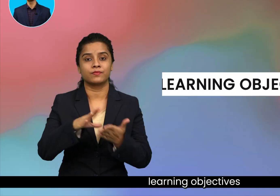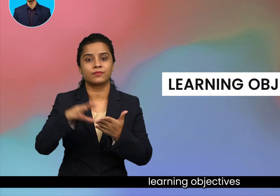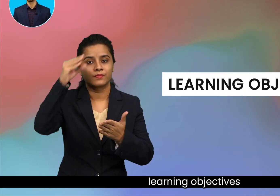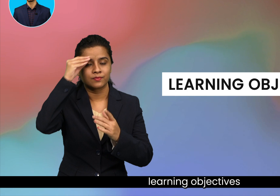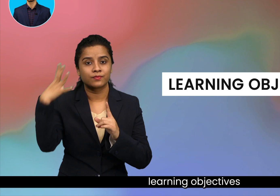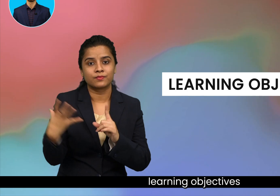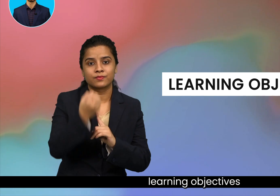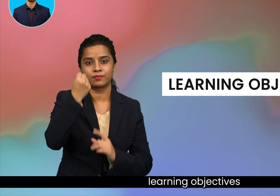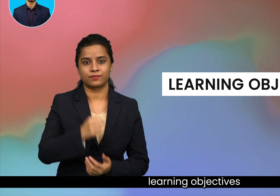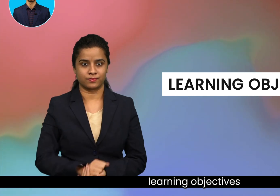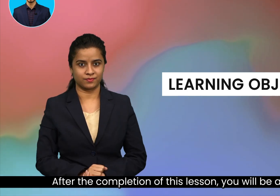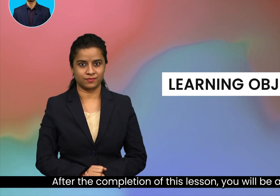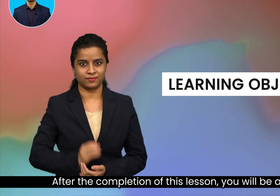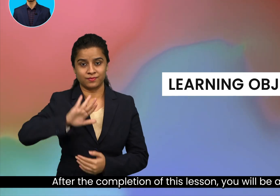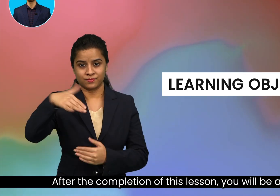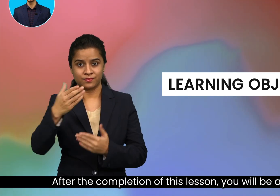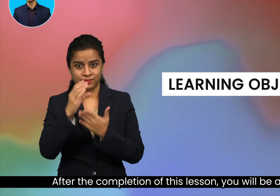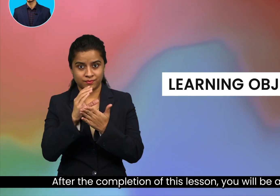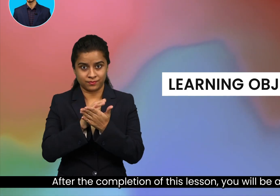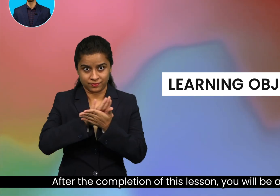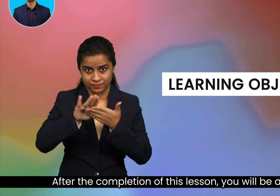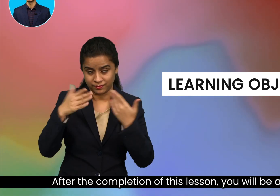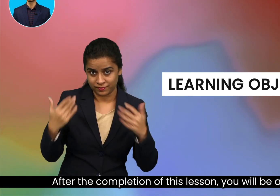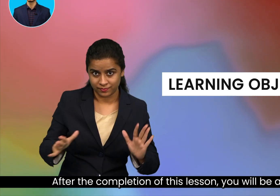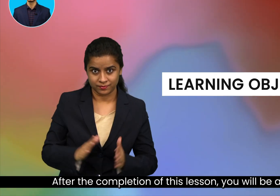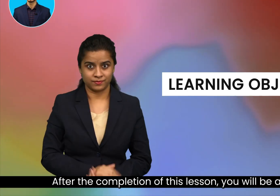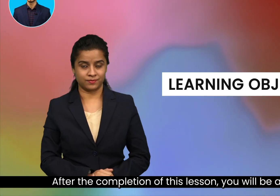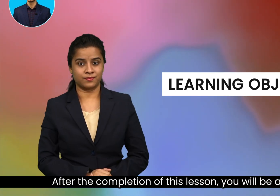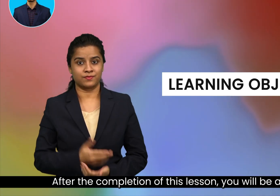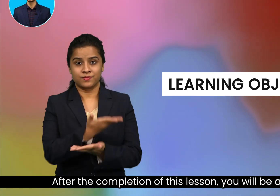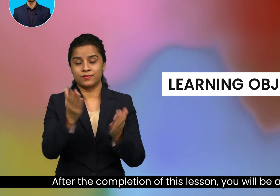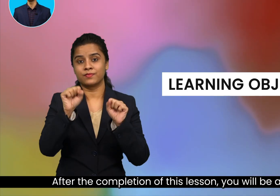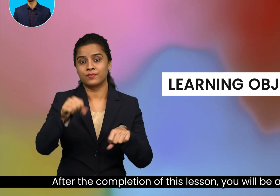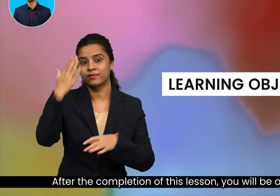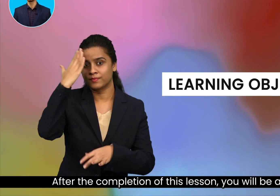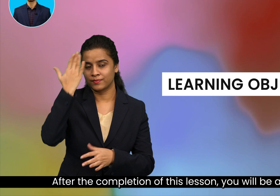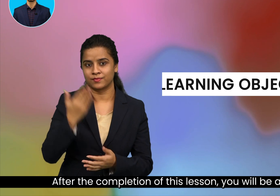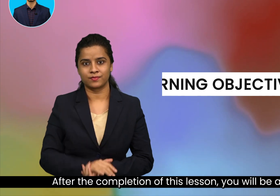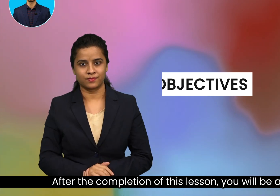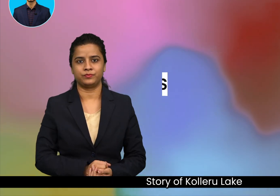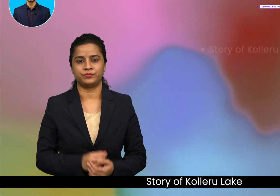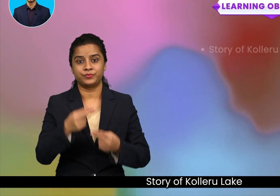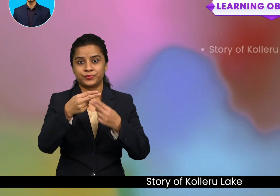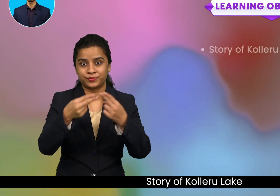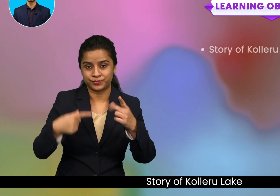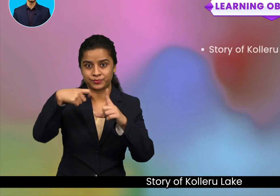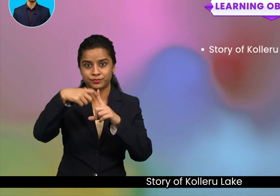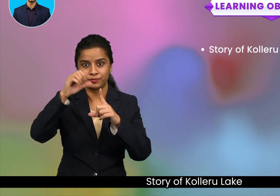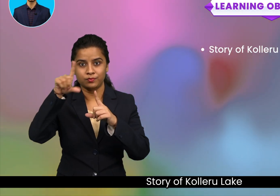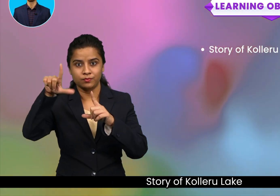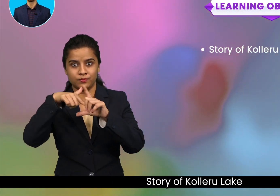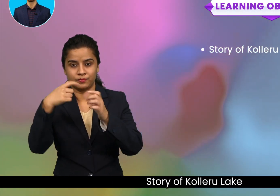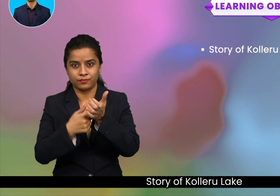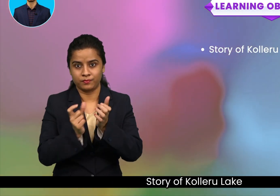Learning objectives. After the completion of this lesson, you will be able to know story of